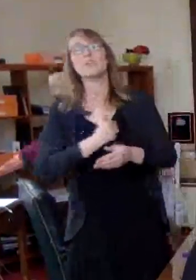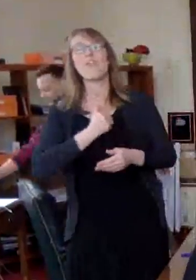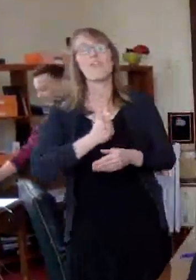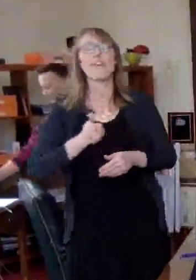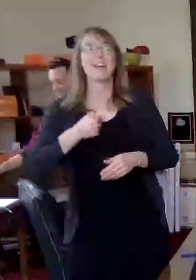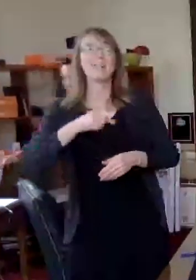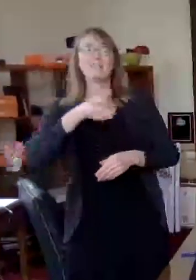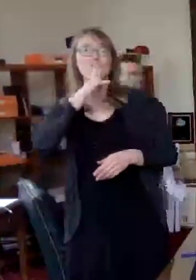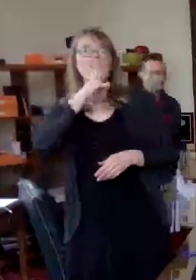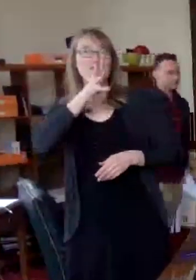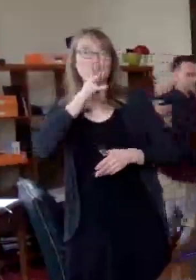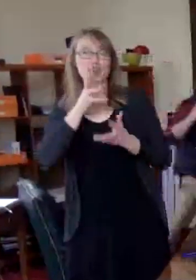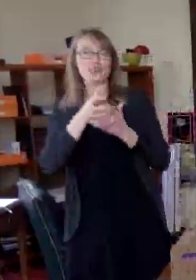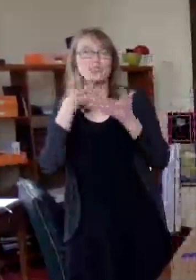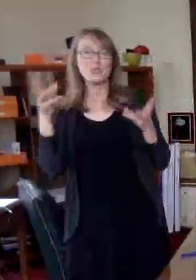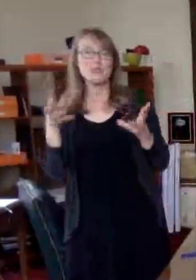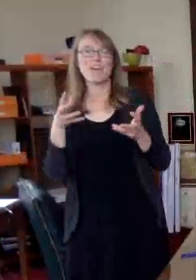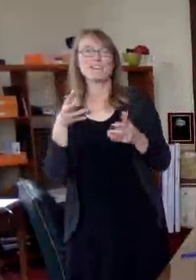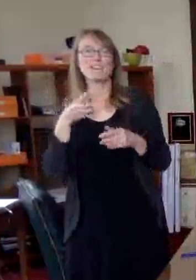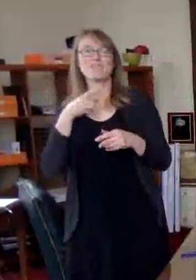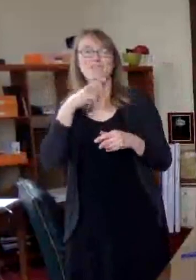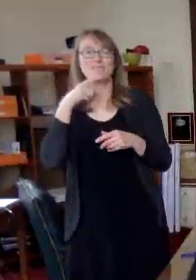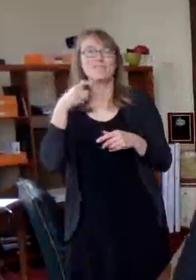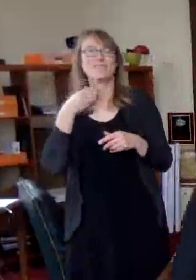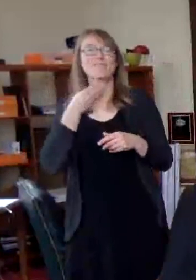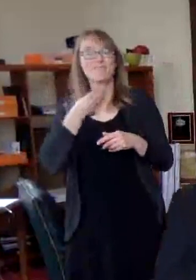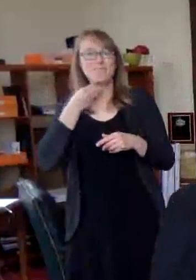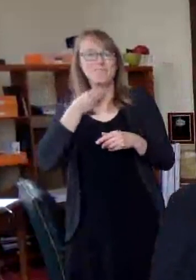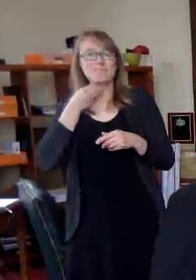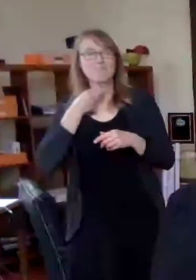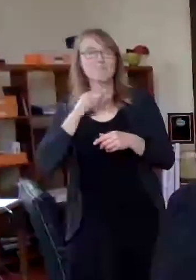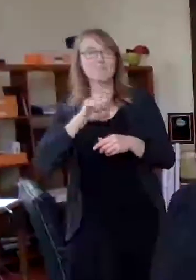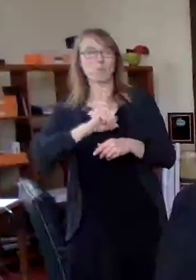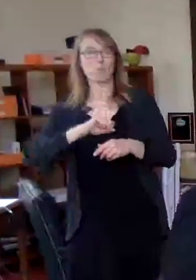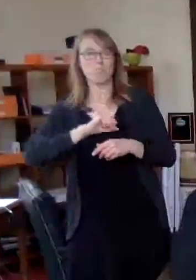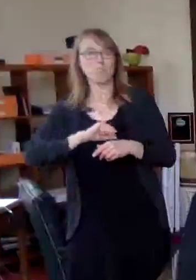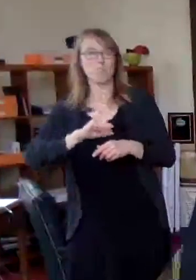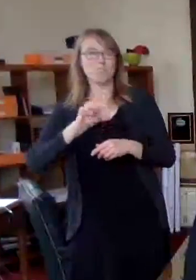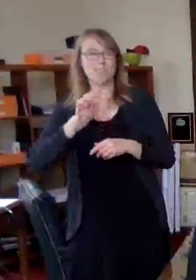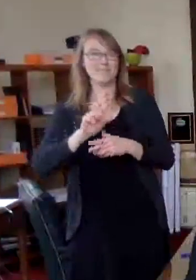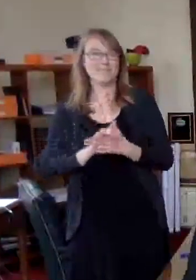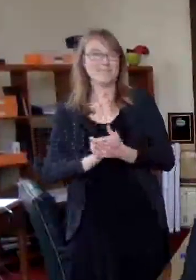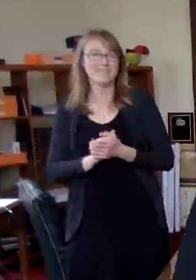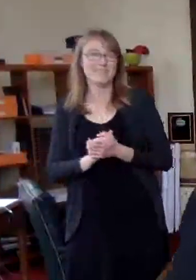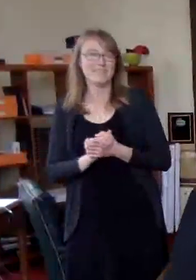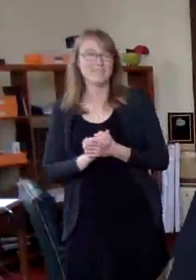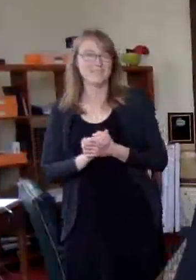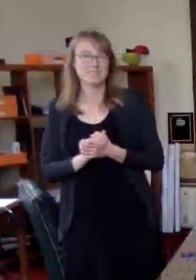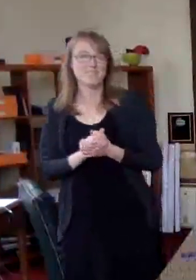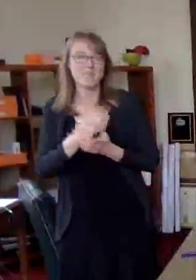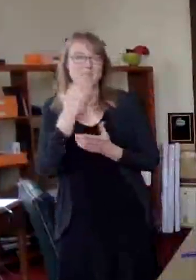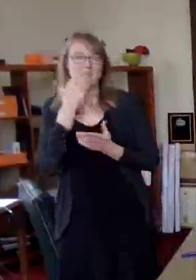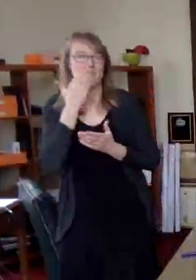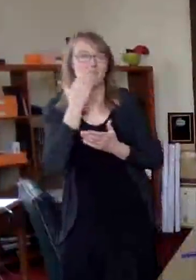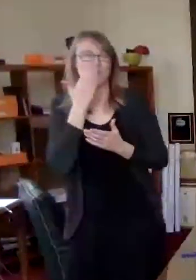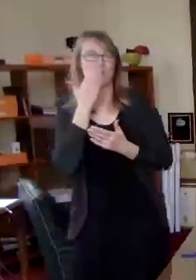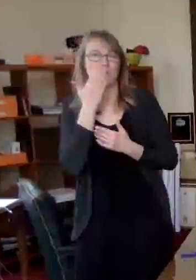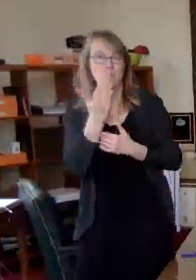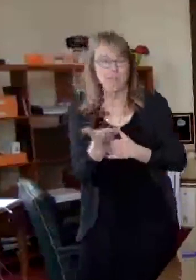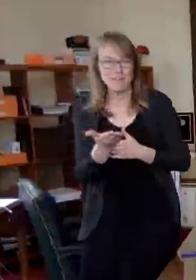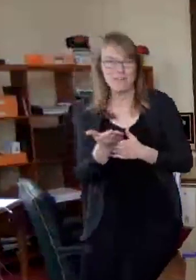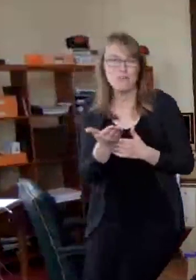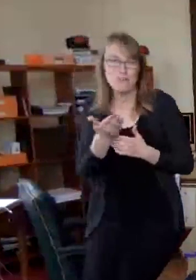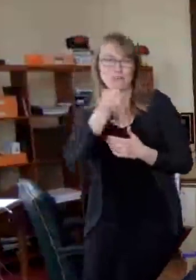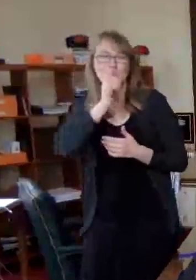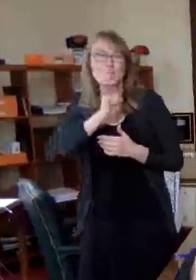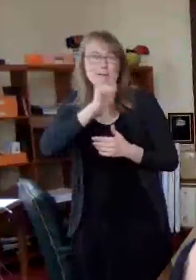talk too much, I'm beginning to cough a little. Thanks for your patience. So we will